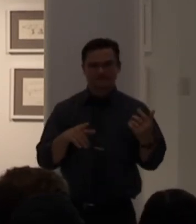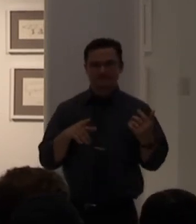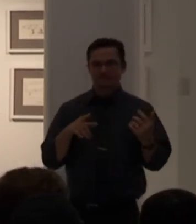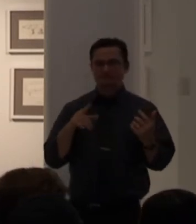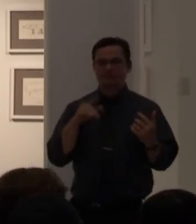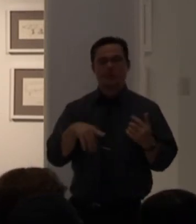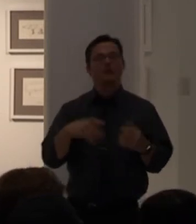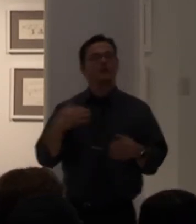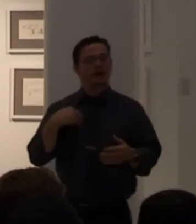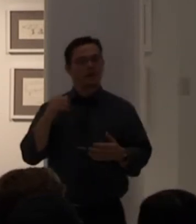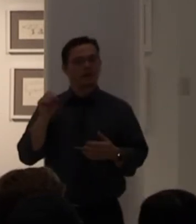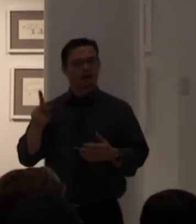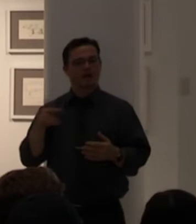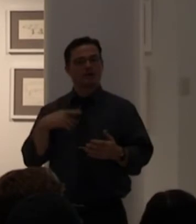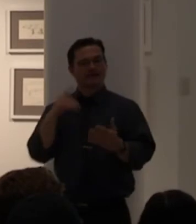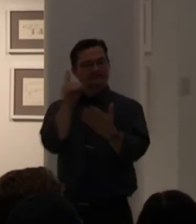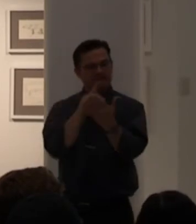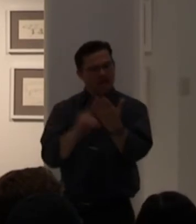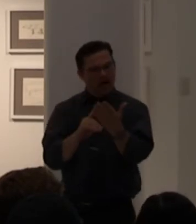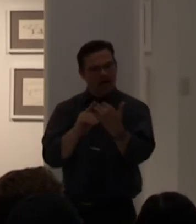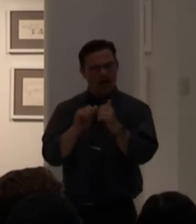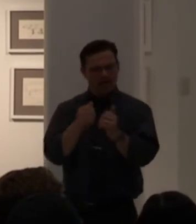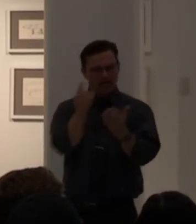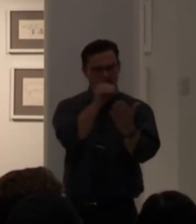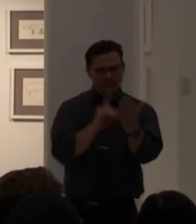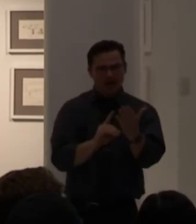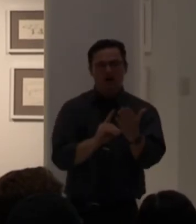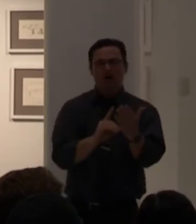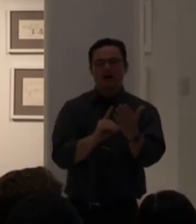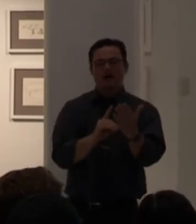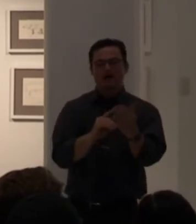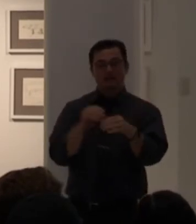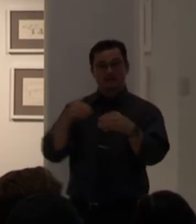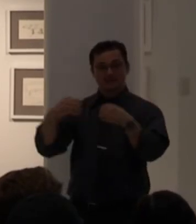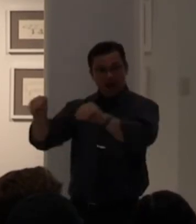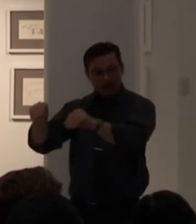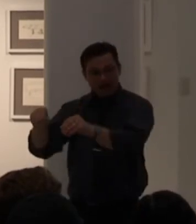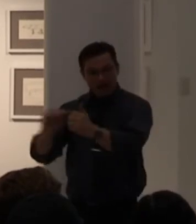we have a design, how do we take that and sell it?